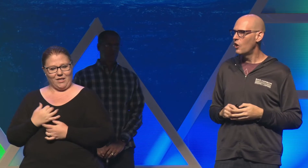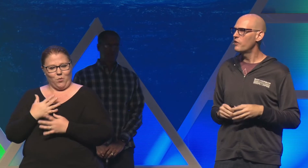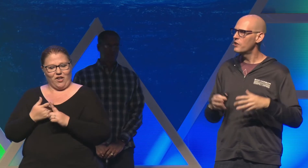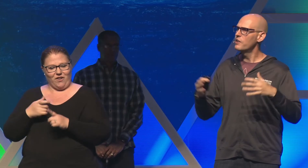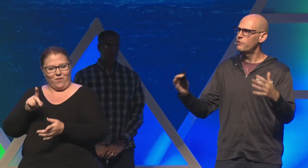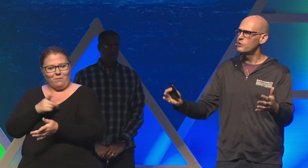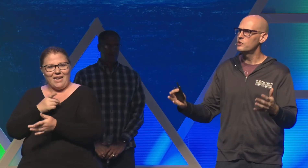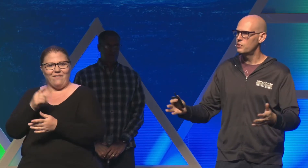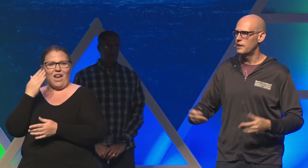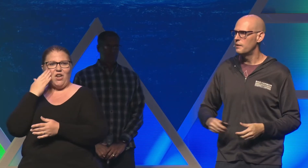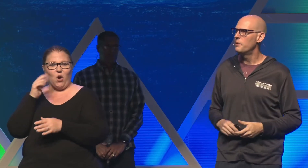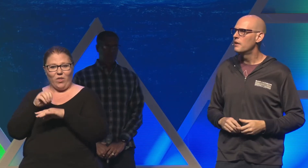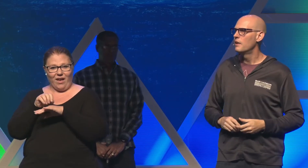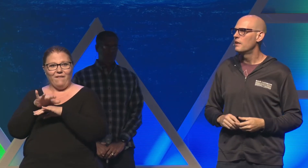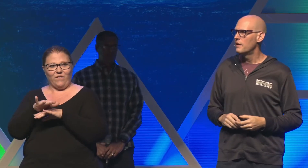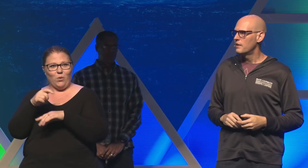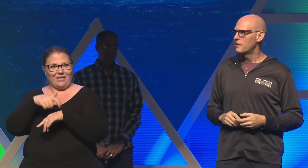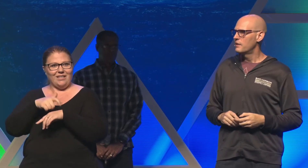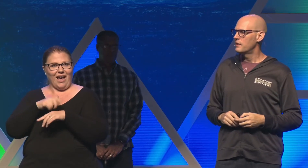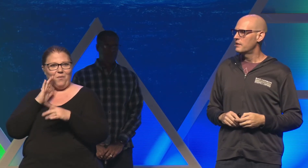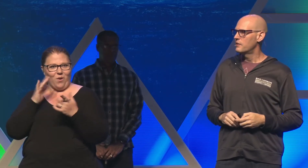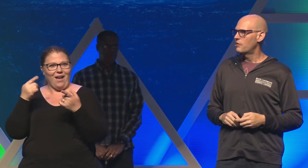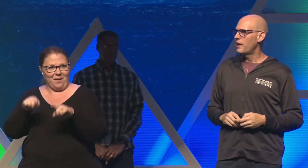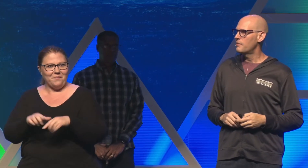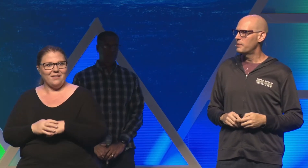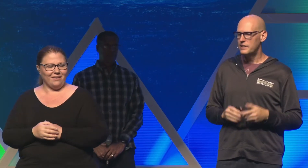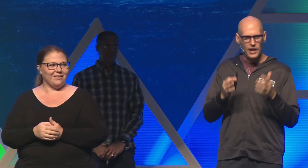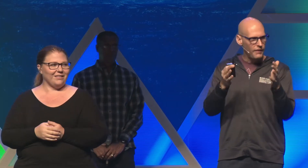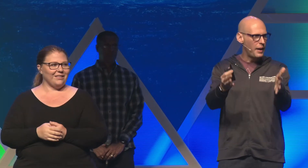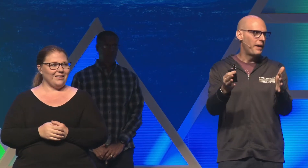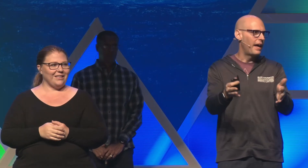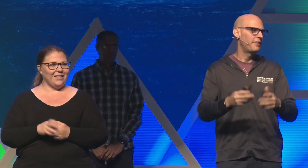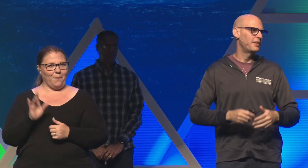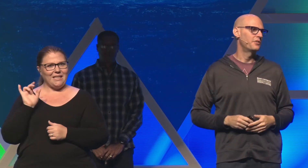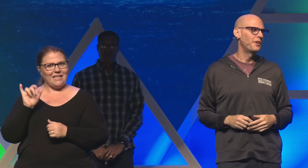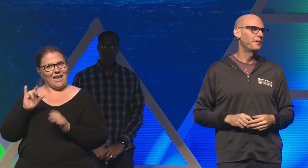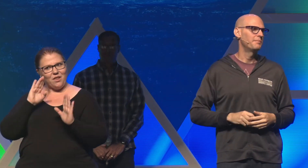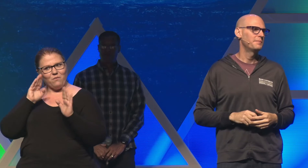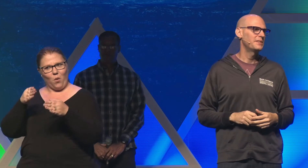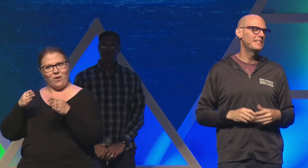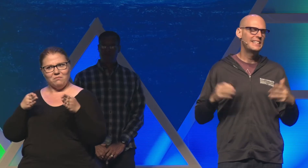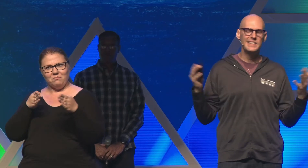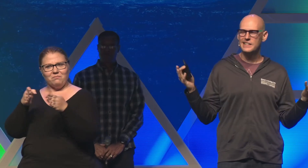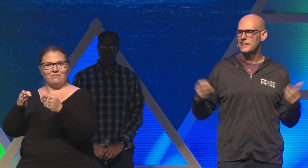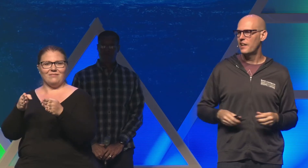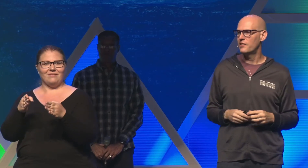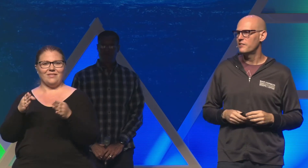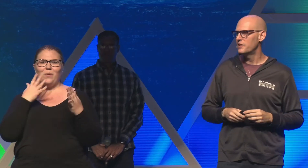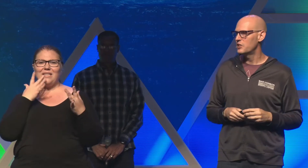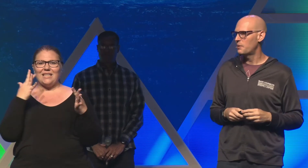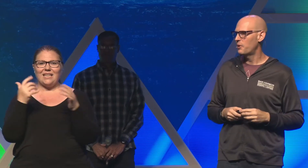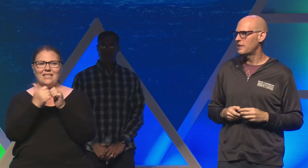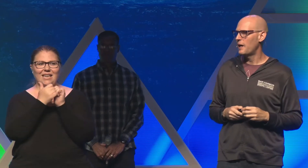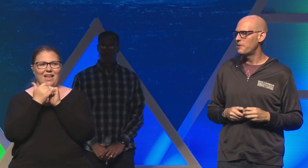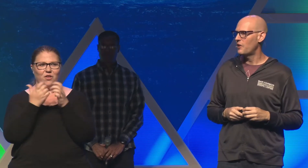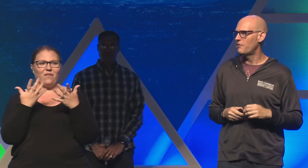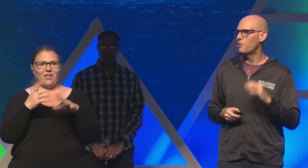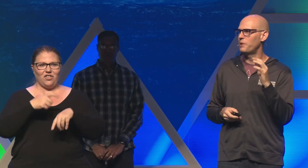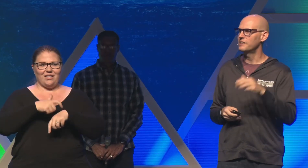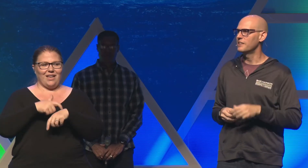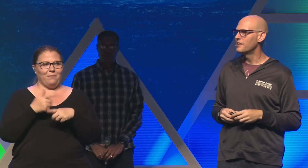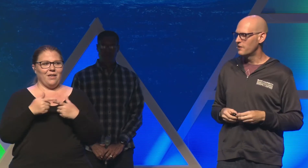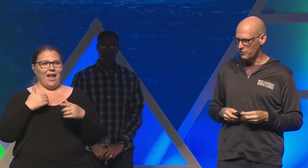and know that your influence will come, right? But stay on that path that you're on. So let's sing this together, finish up our time, and then I'll